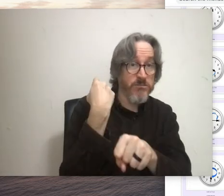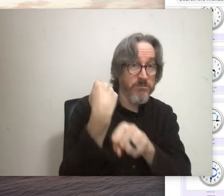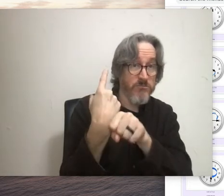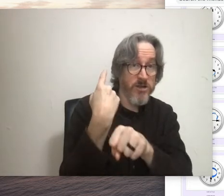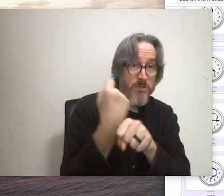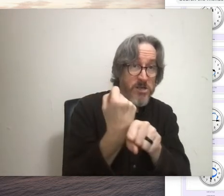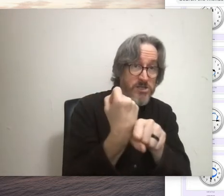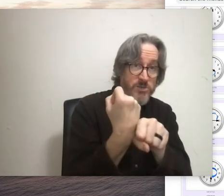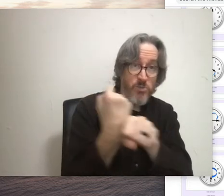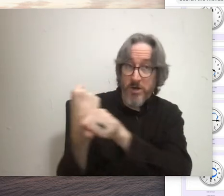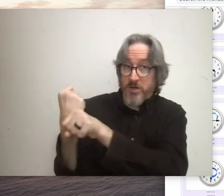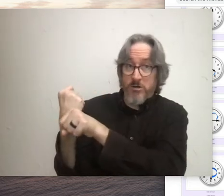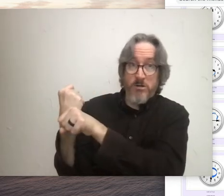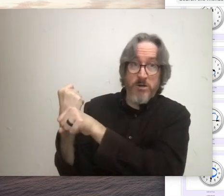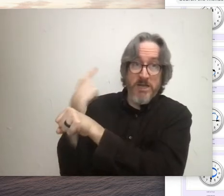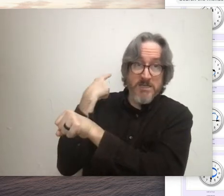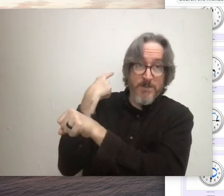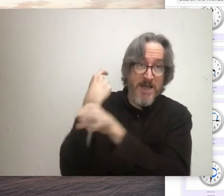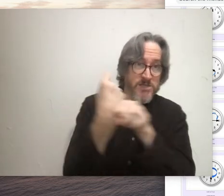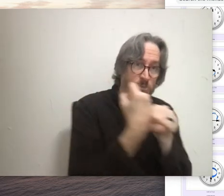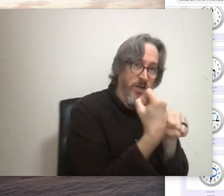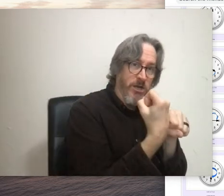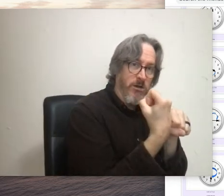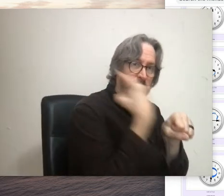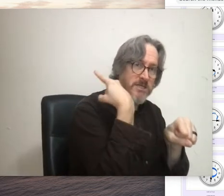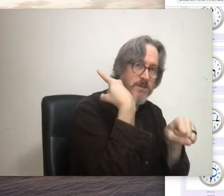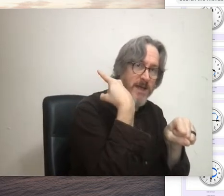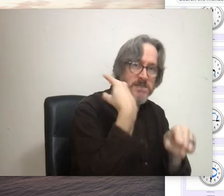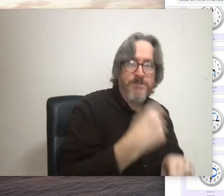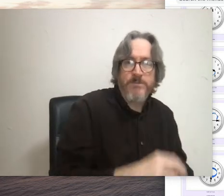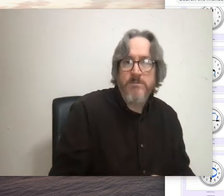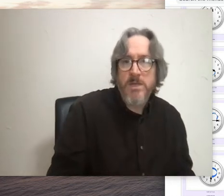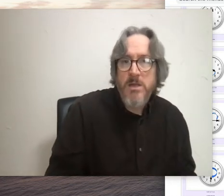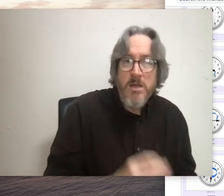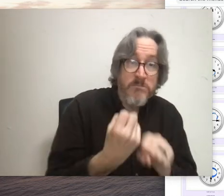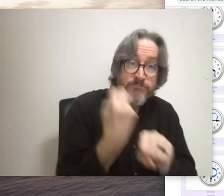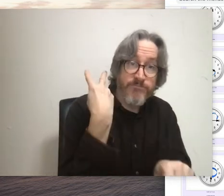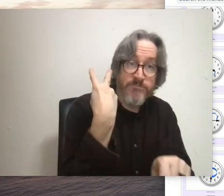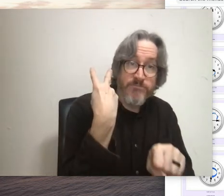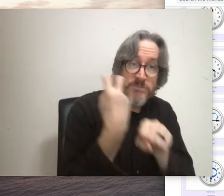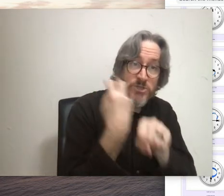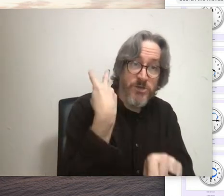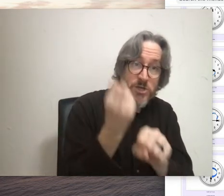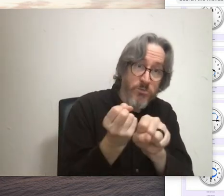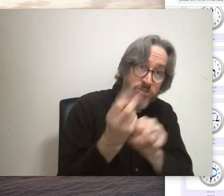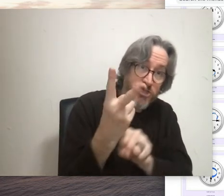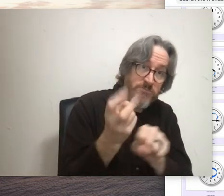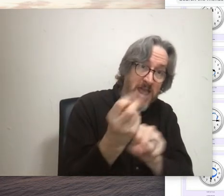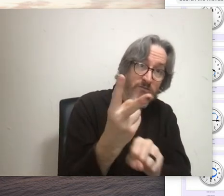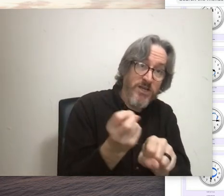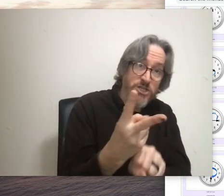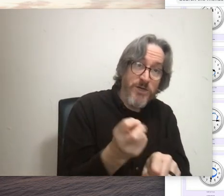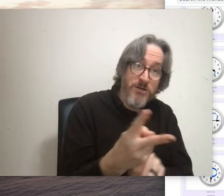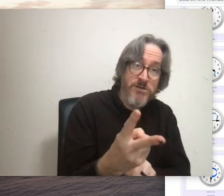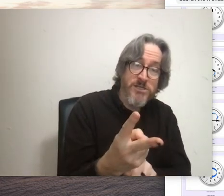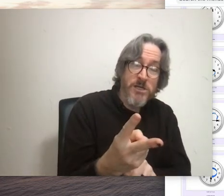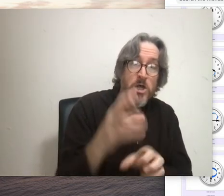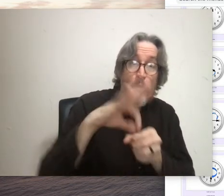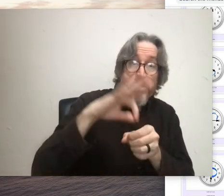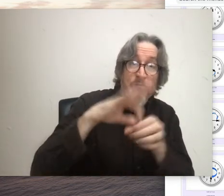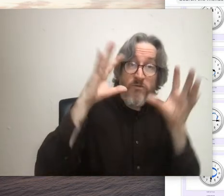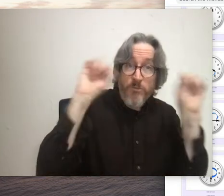Last year, right? So it's 1 year into the past, 1 year into the past. 2 years ago, every